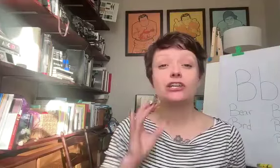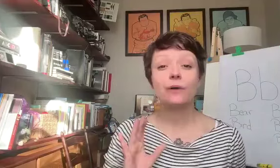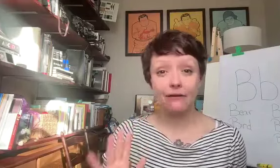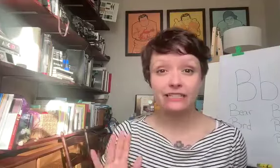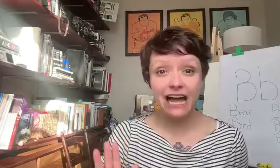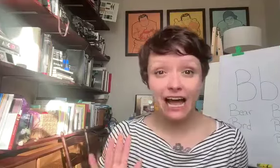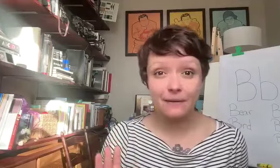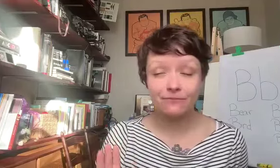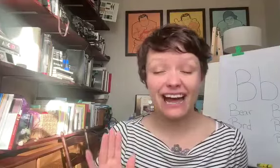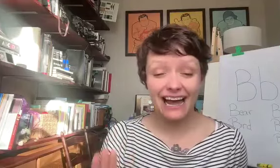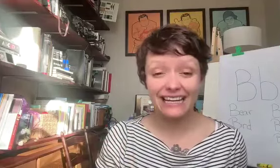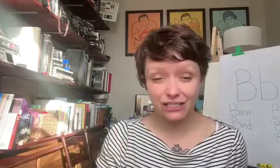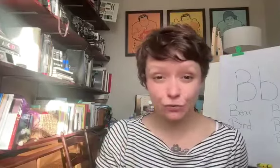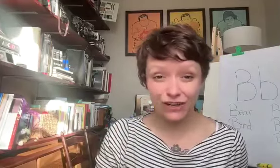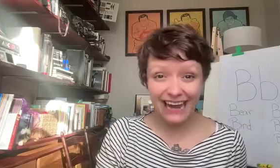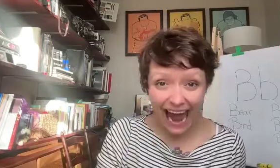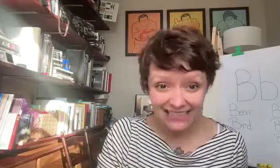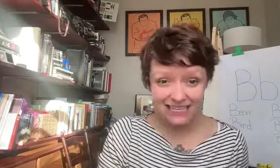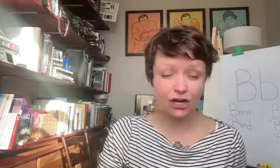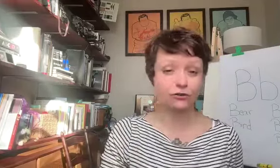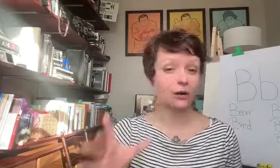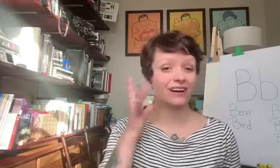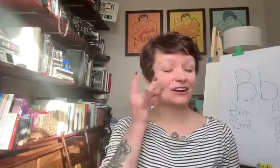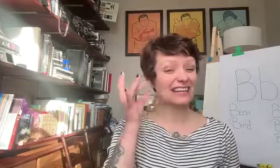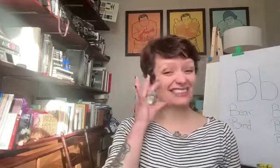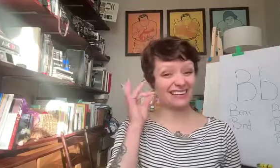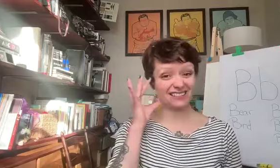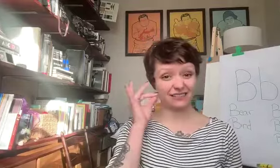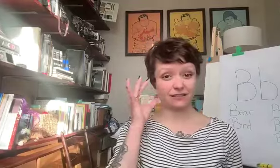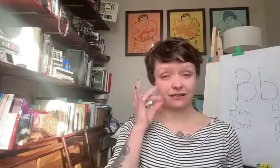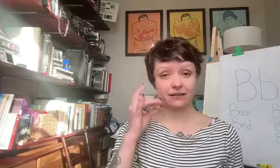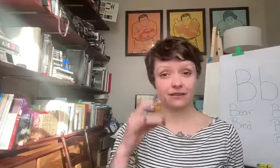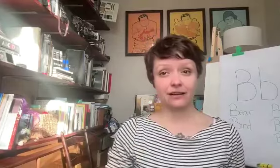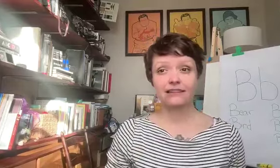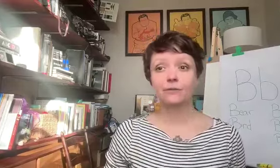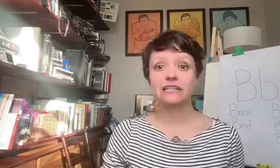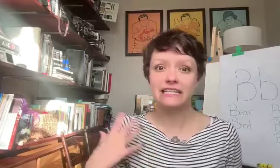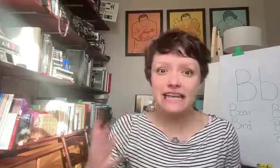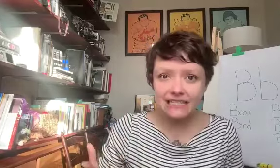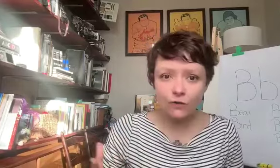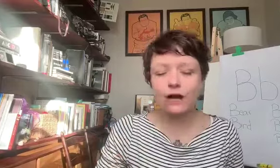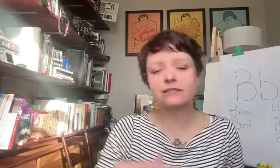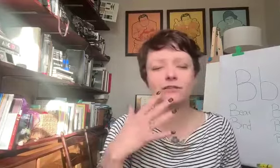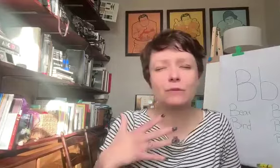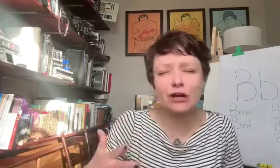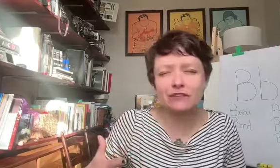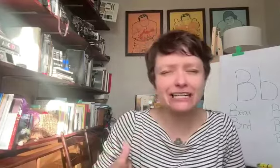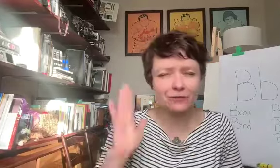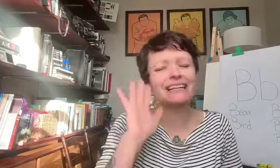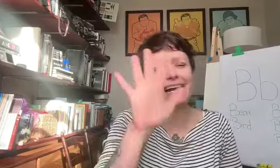So every time I get to the word cat in our story, we're gonna go like this. And they will say, yes, of course. You're a beautiful teacher. Be like, I